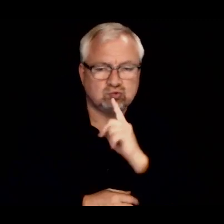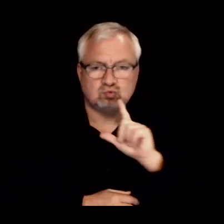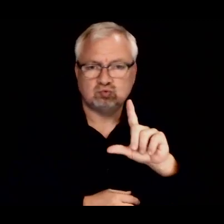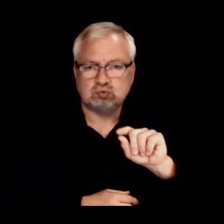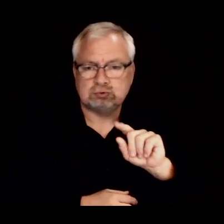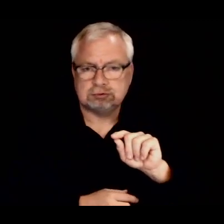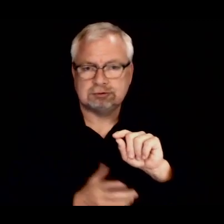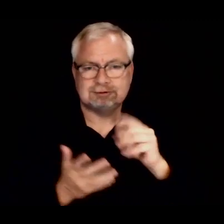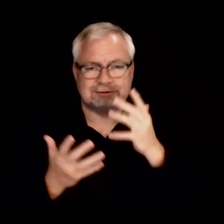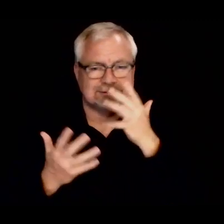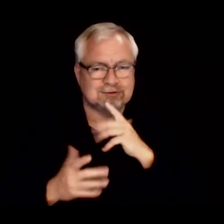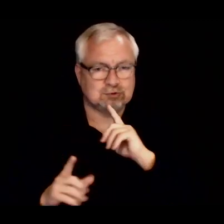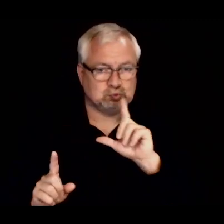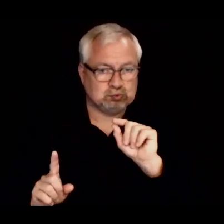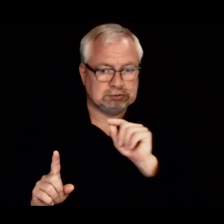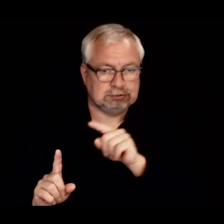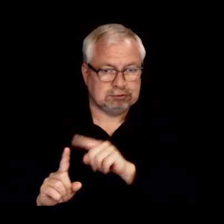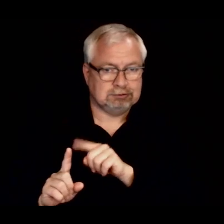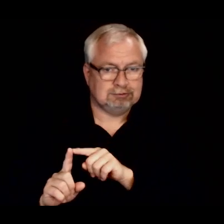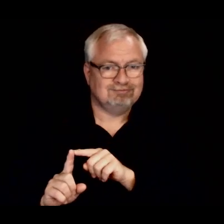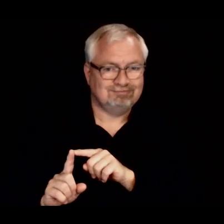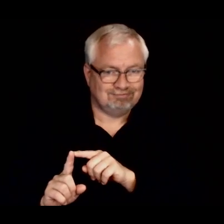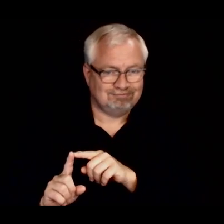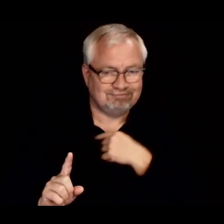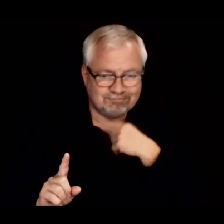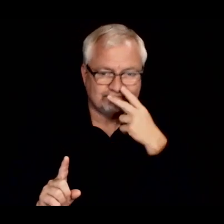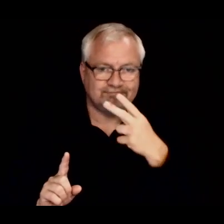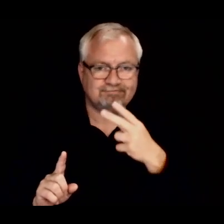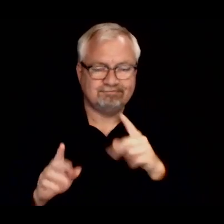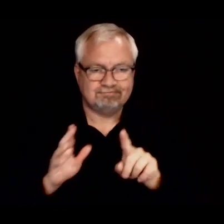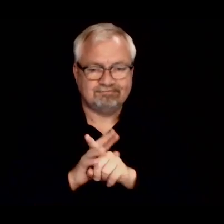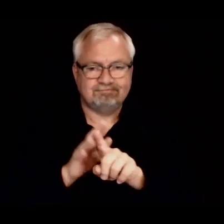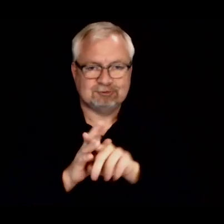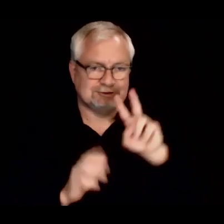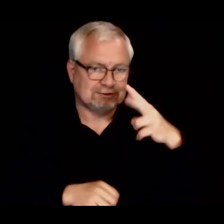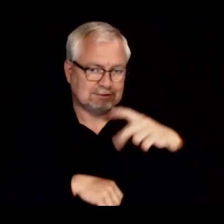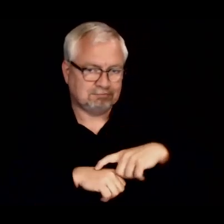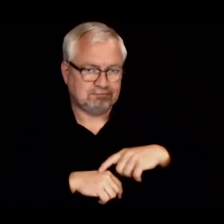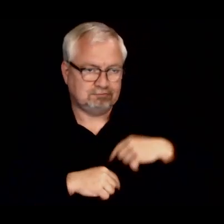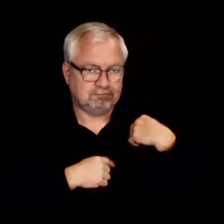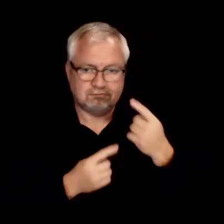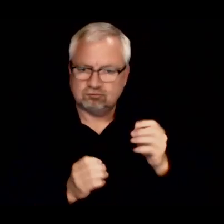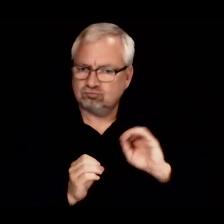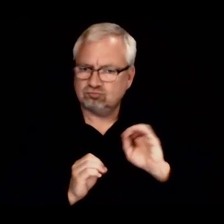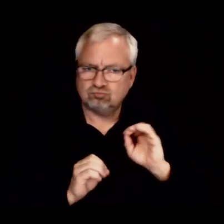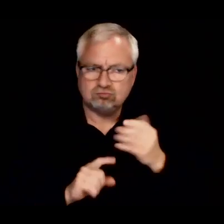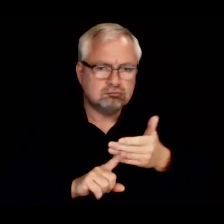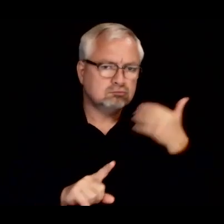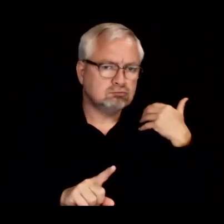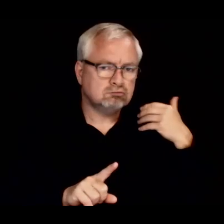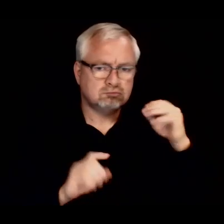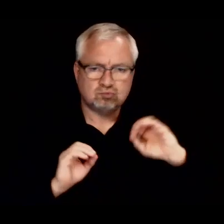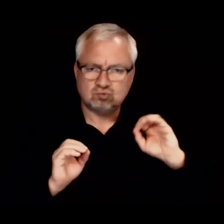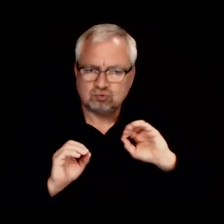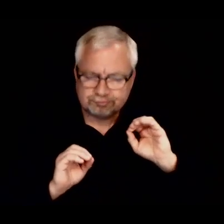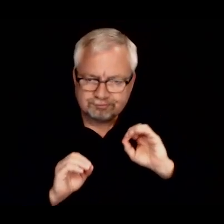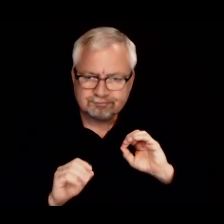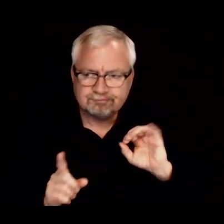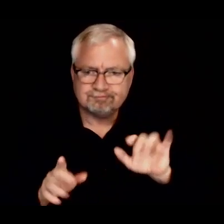that we have seen in a previously healthy 20-something person in just the last few days.